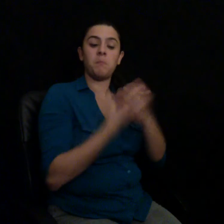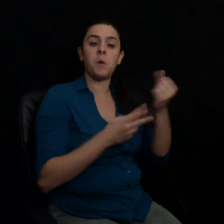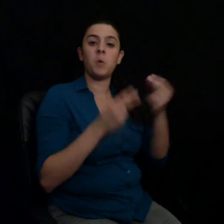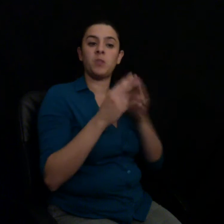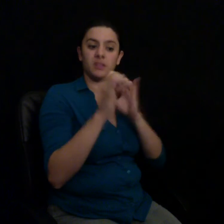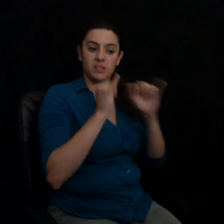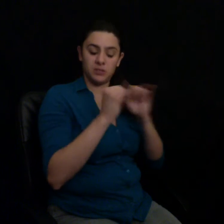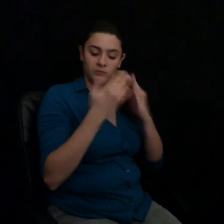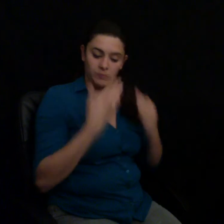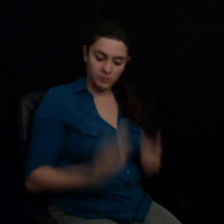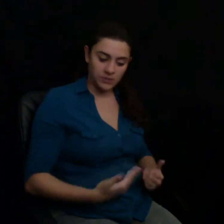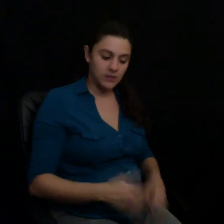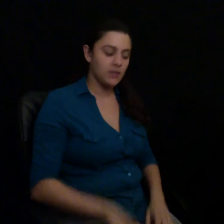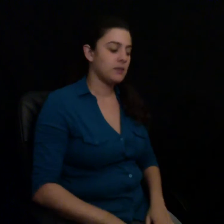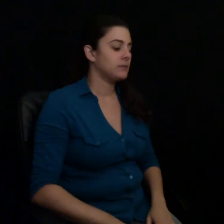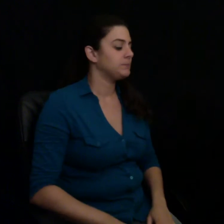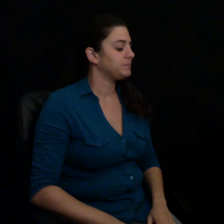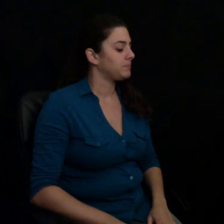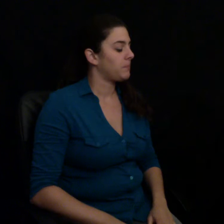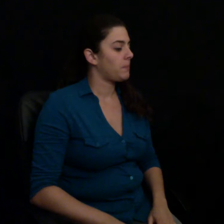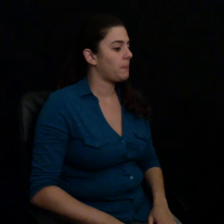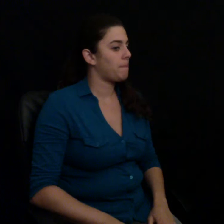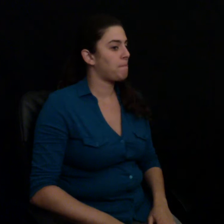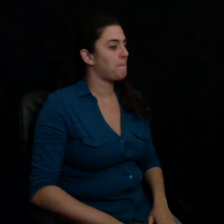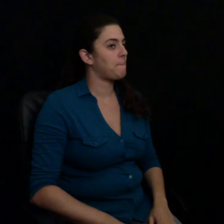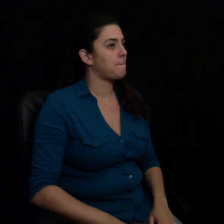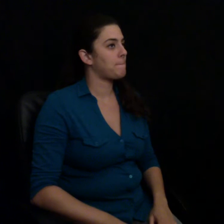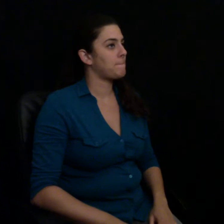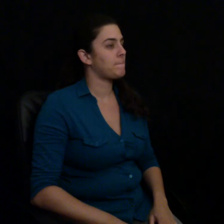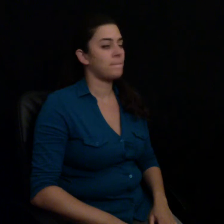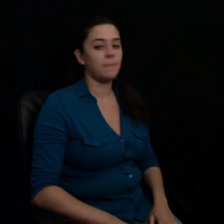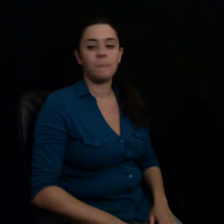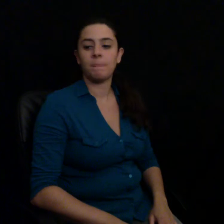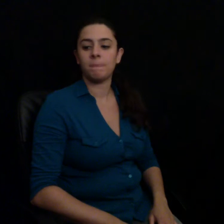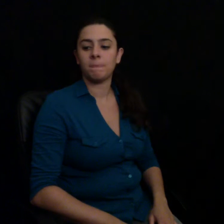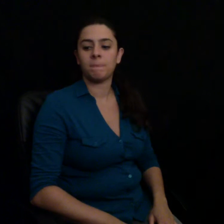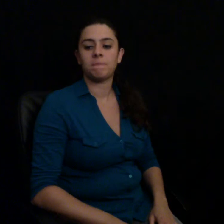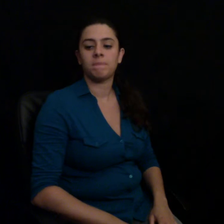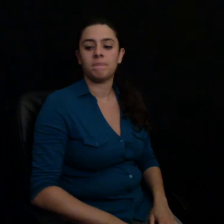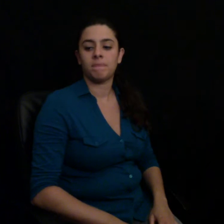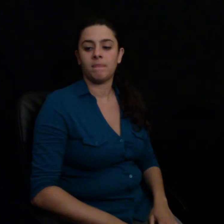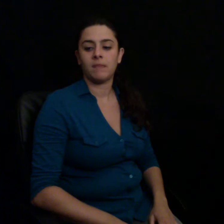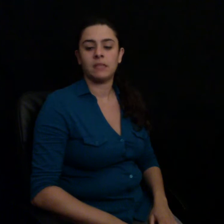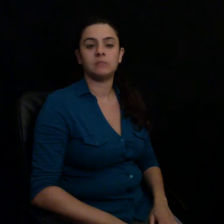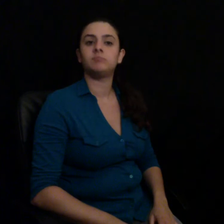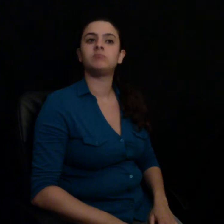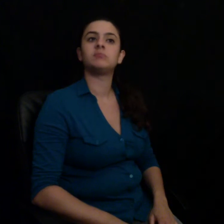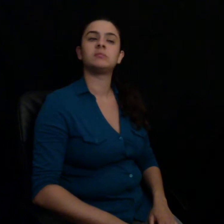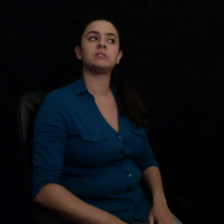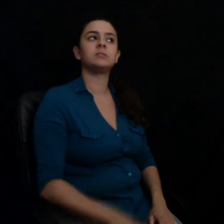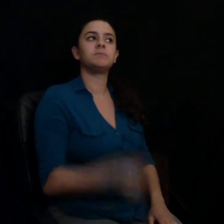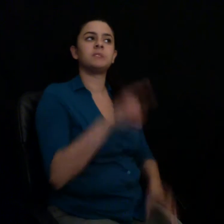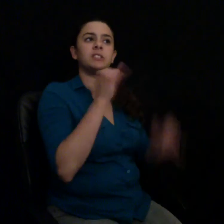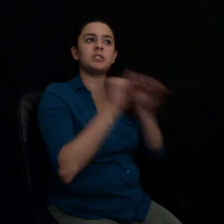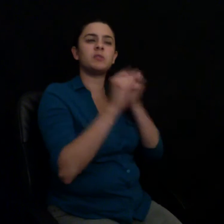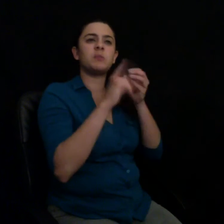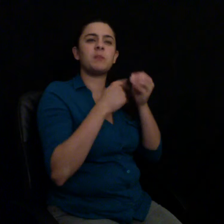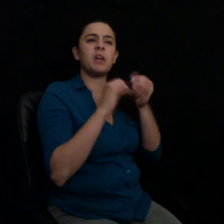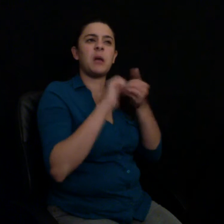with me just in the past couple of weeks that pertain to how digital technology has affected our culture. Yeah, so I